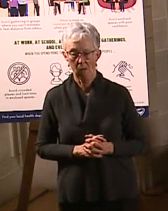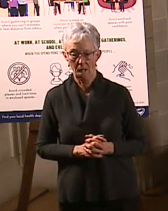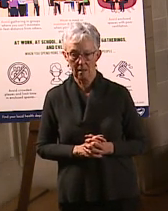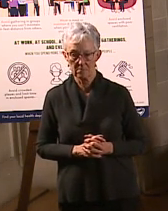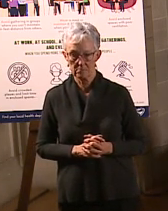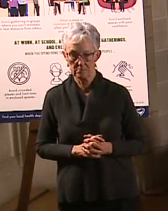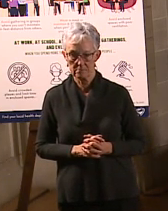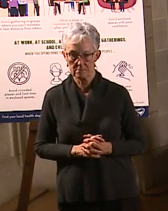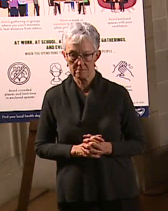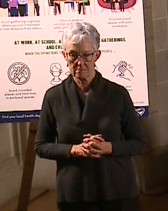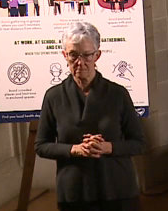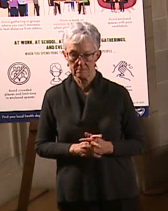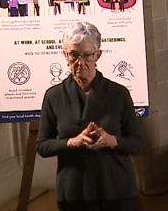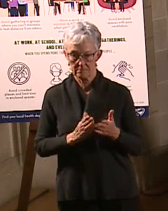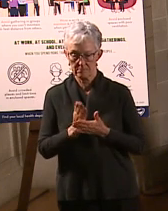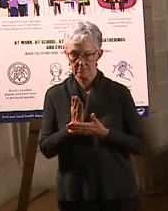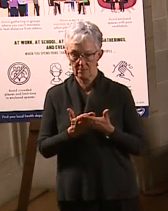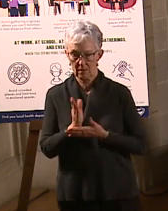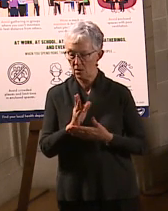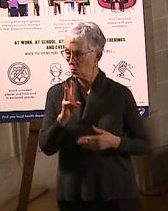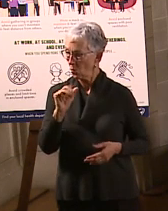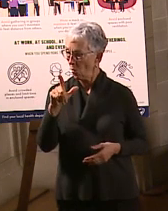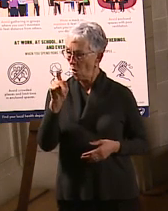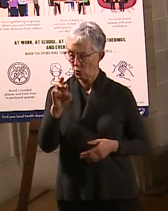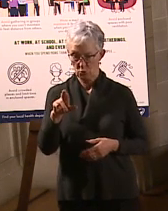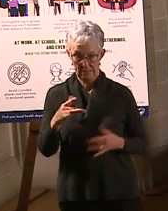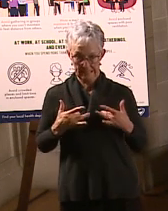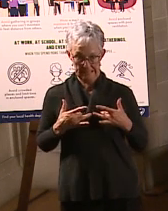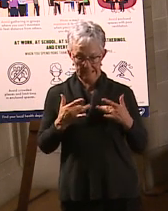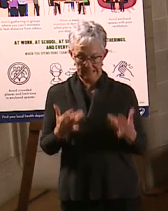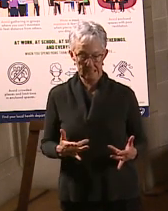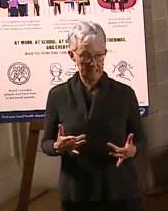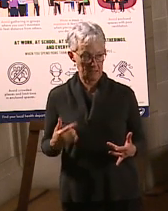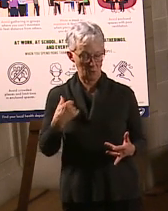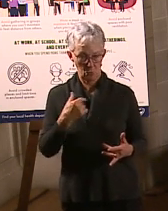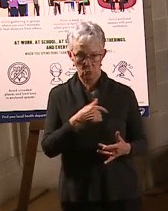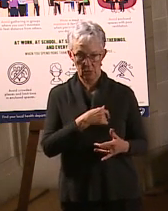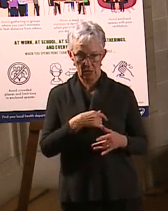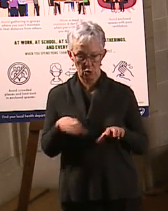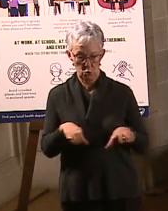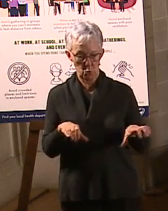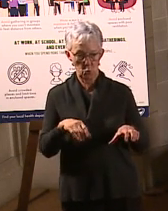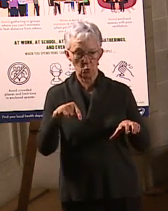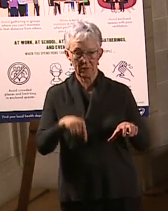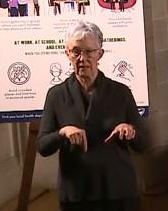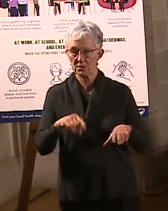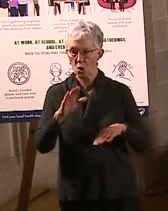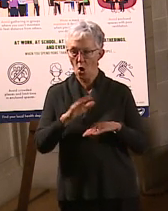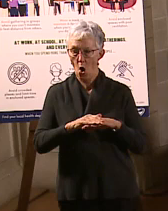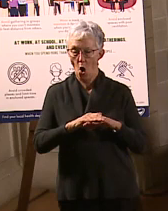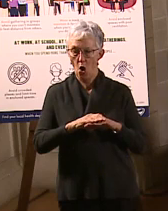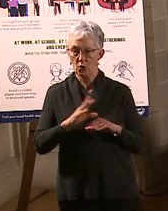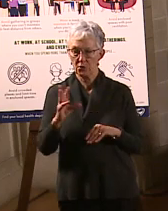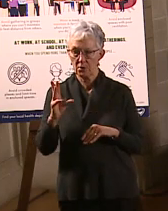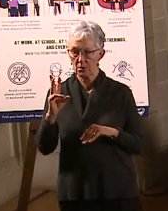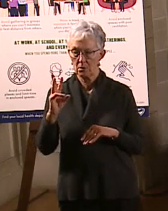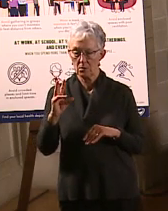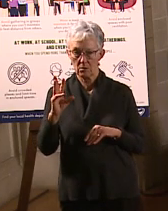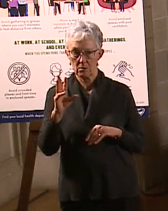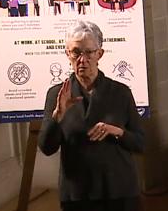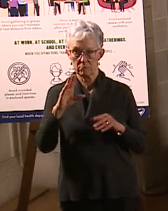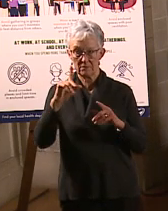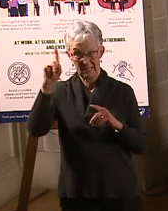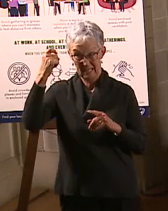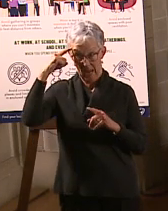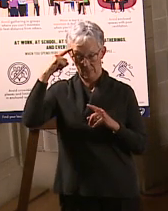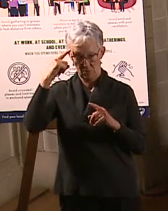All right. Now, Walter, you may know that typically we do this out on the west side of the Capitol. We have a big rally with lots of folks there, but